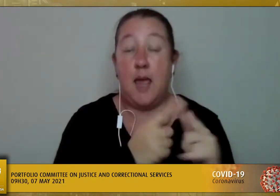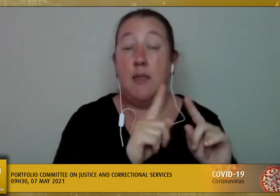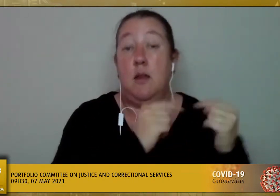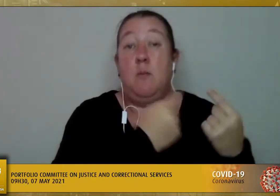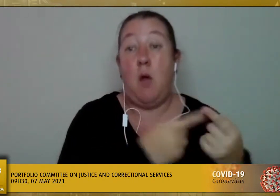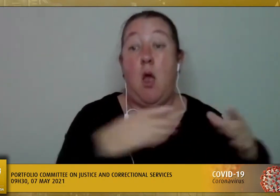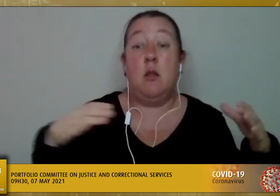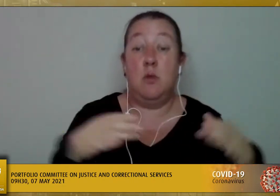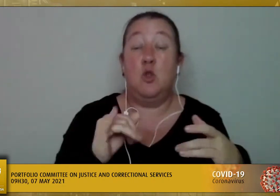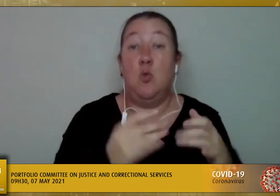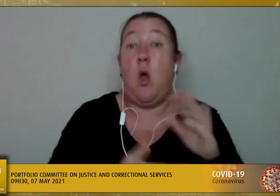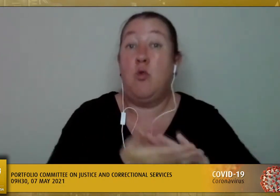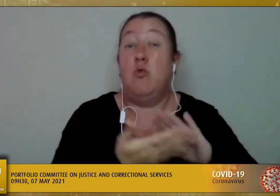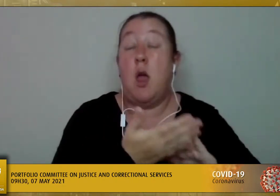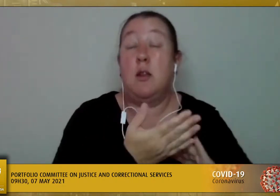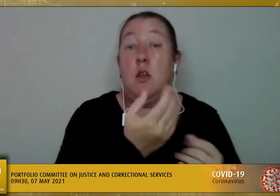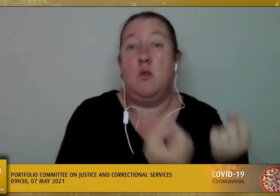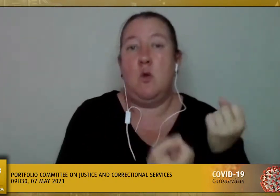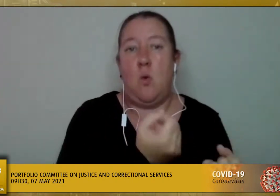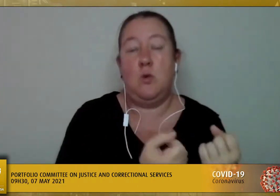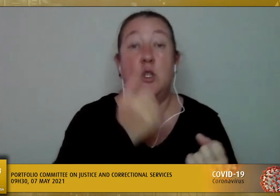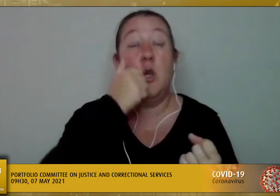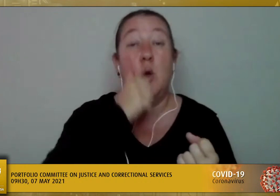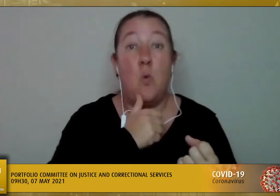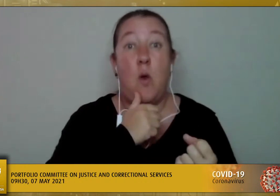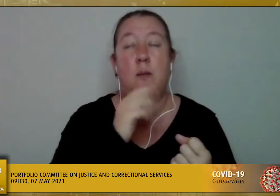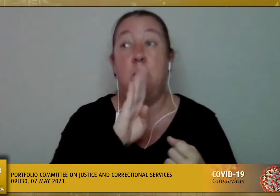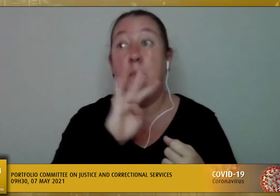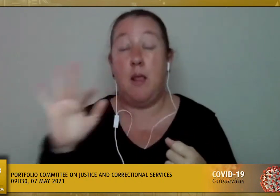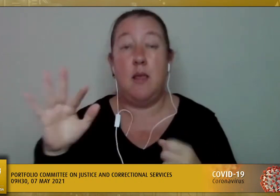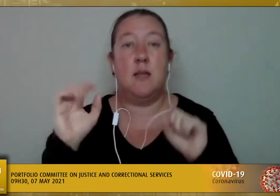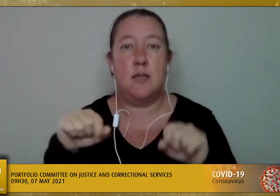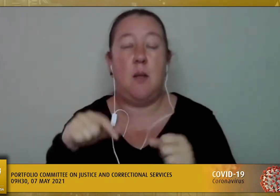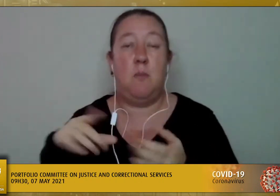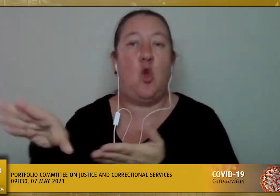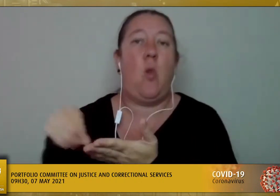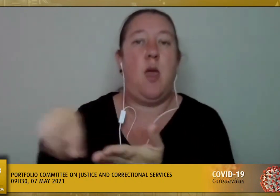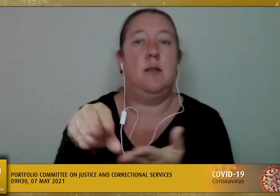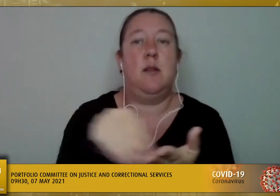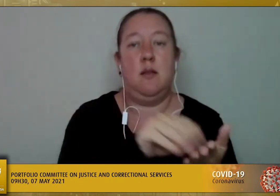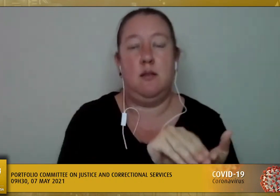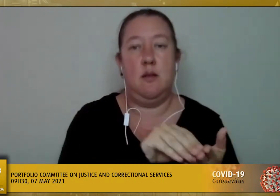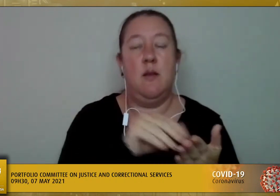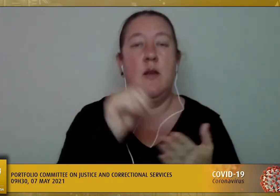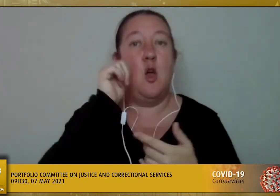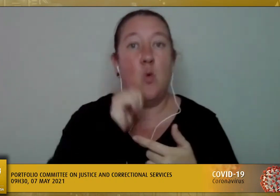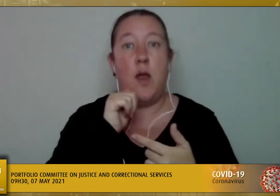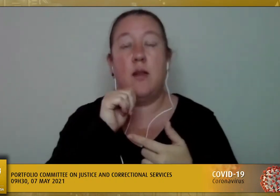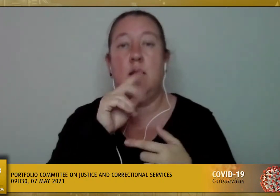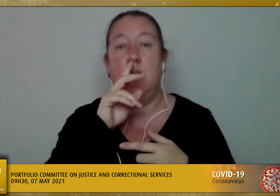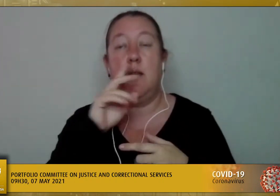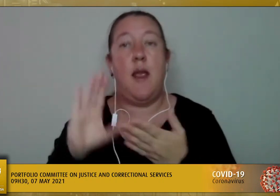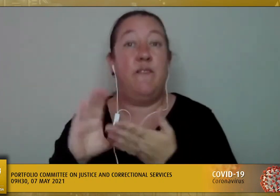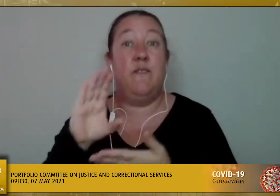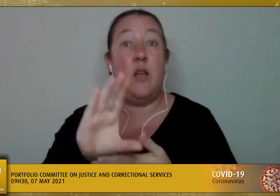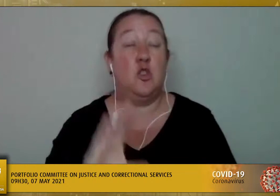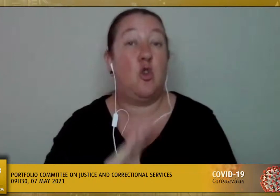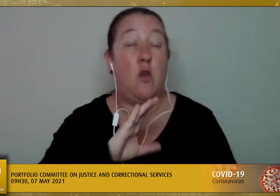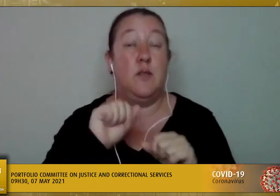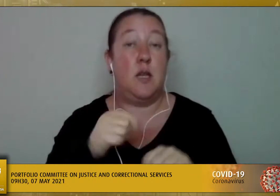that are running the courts when billions can be collected when investor confidence can be